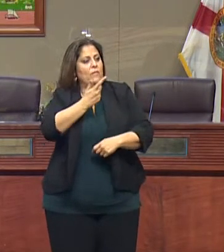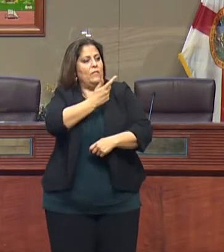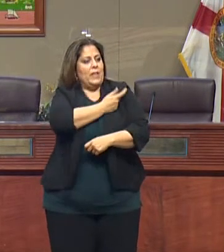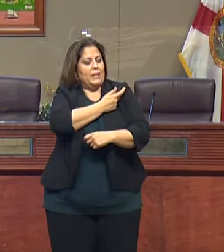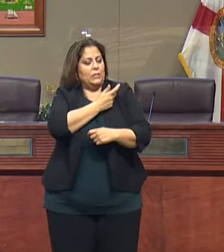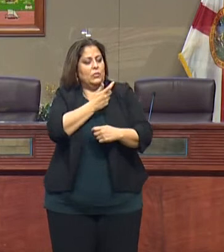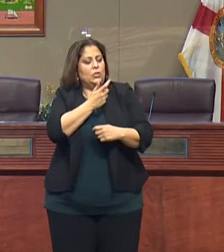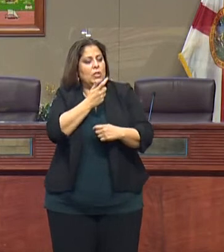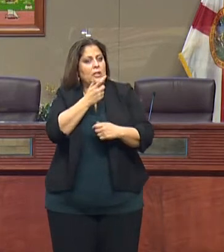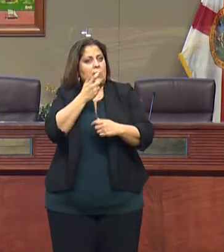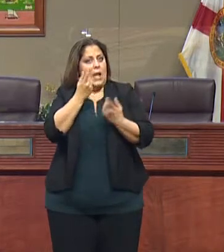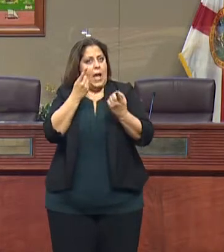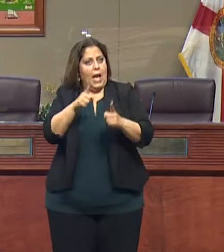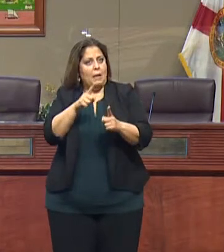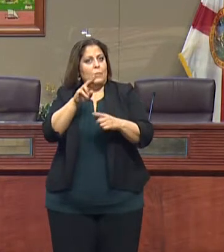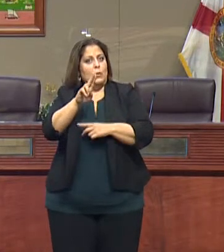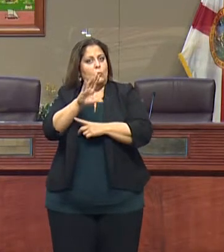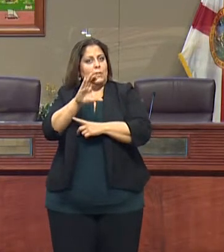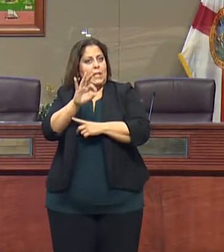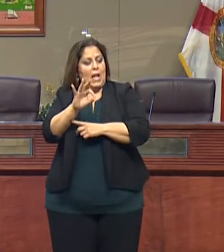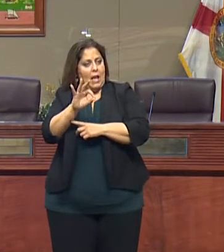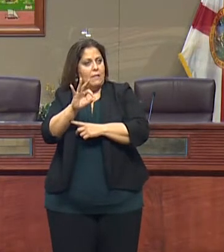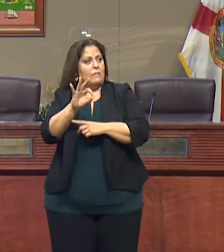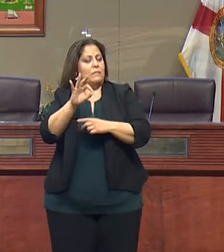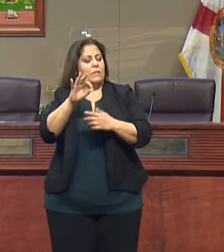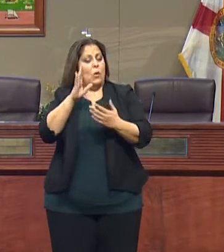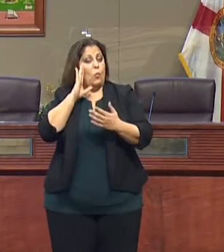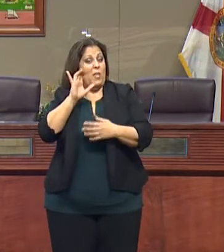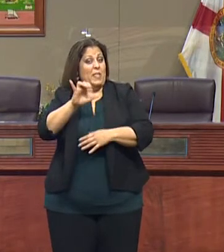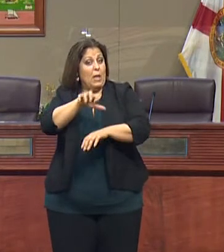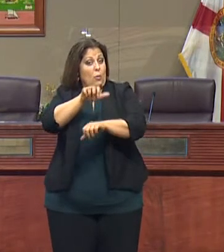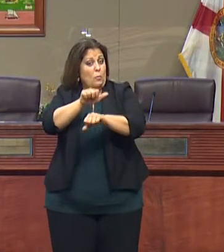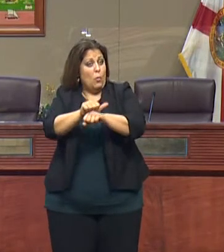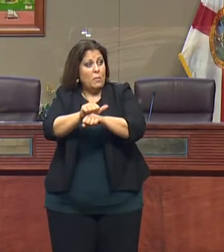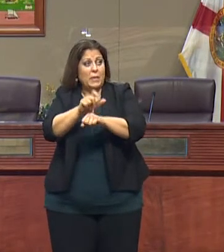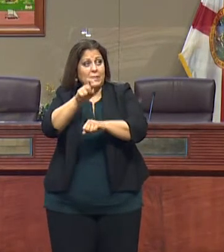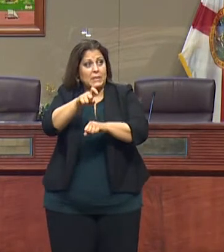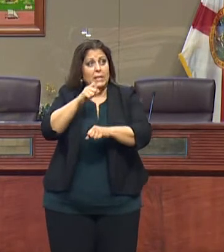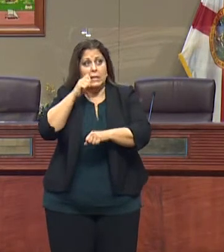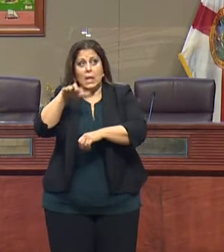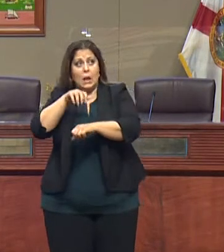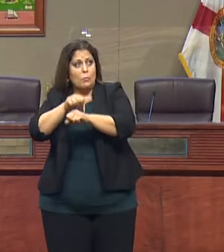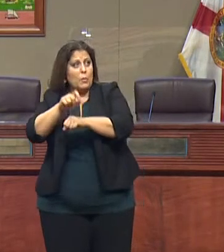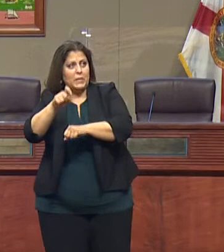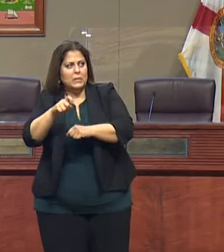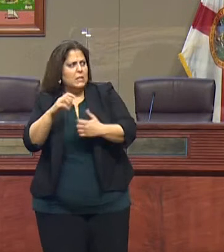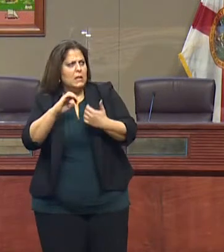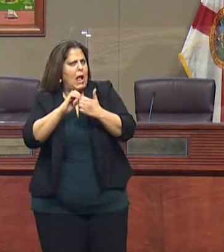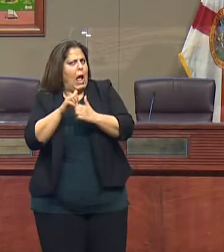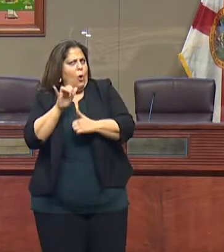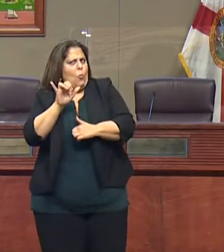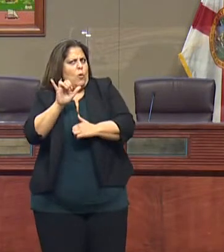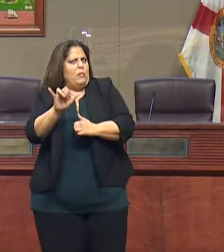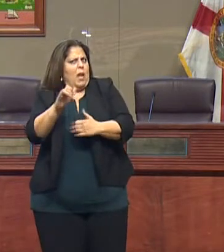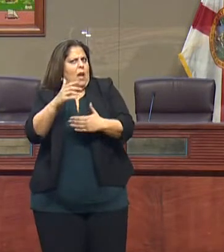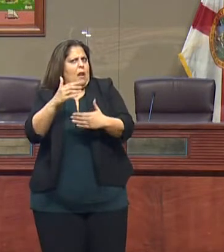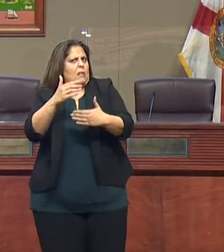at the colleges at UCF. Will this be with appointments or without appointments? How will that logistic will work